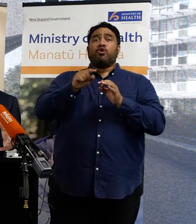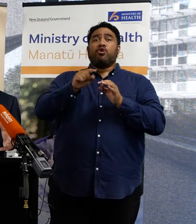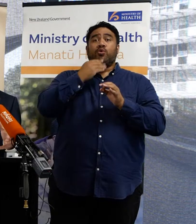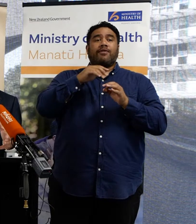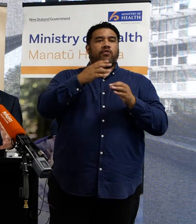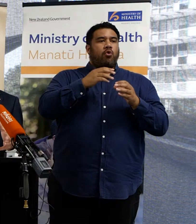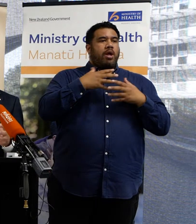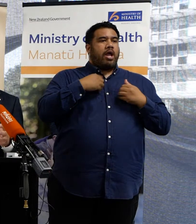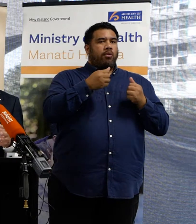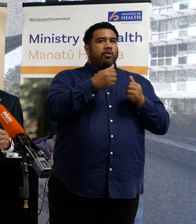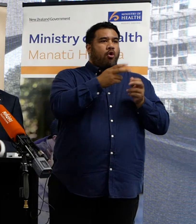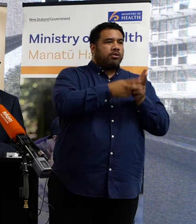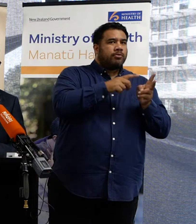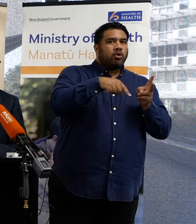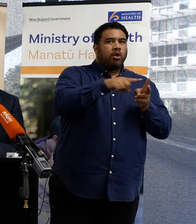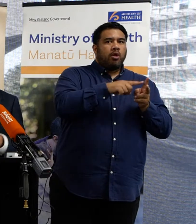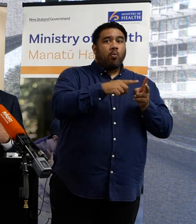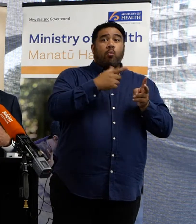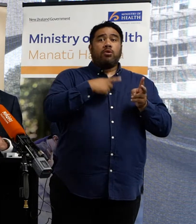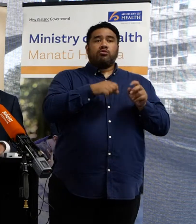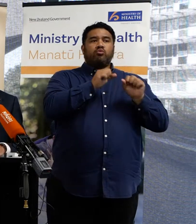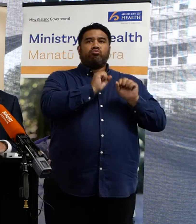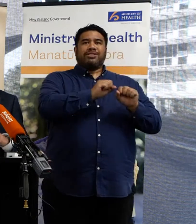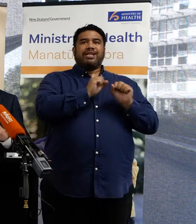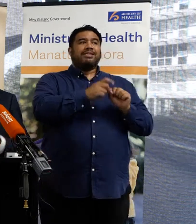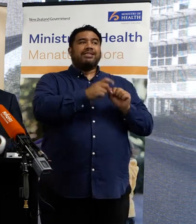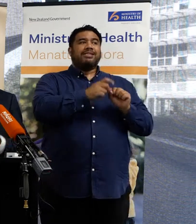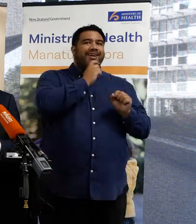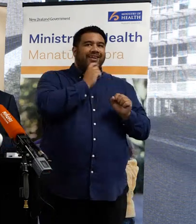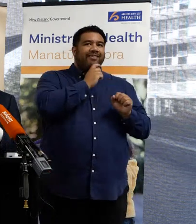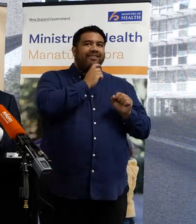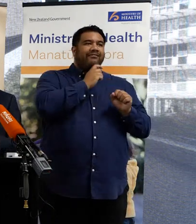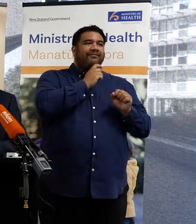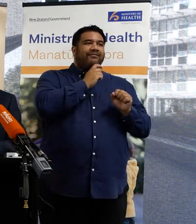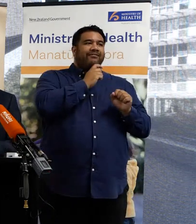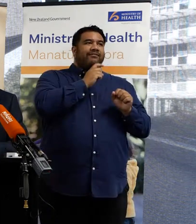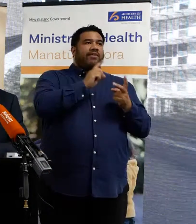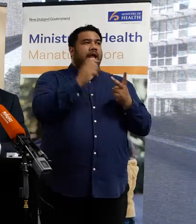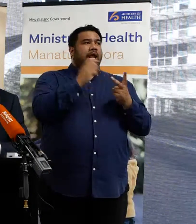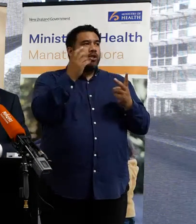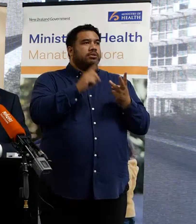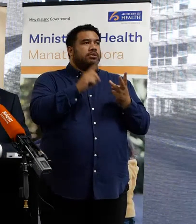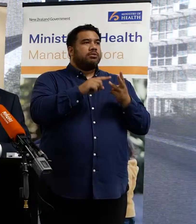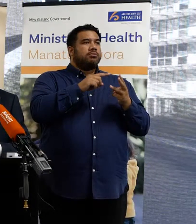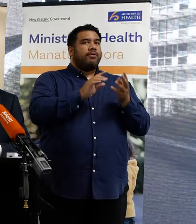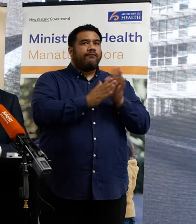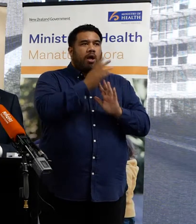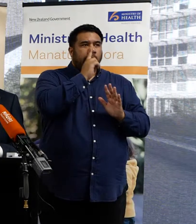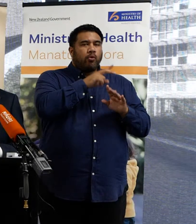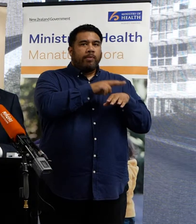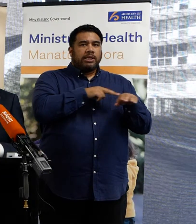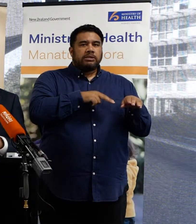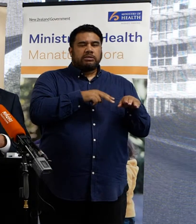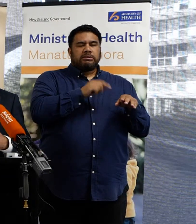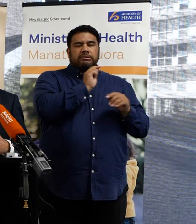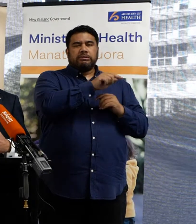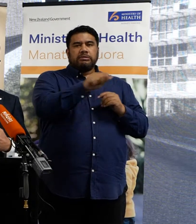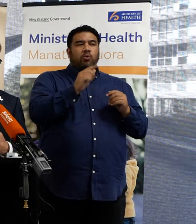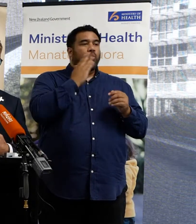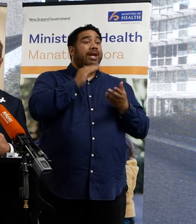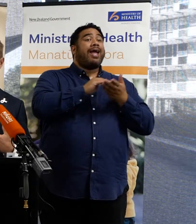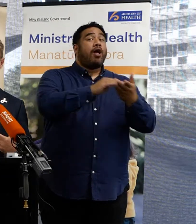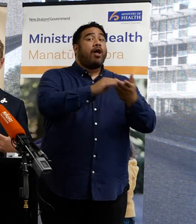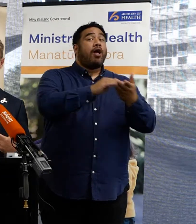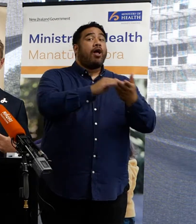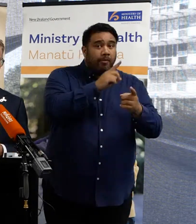and other settings where to protect healthcare workers, first responders, emergency responders, and so on. They're not